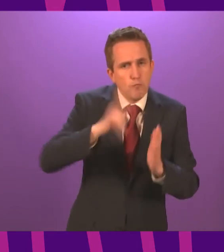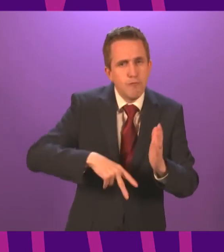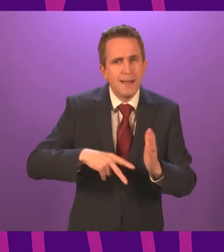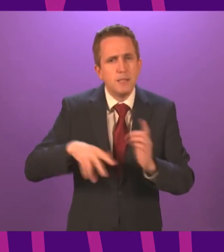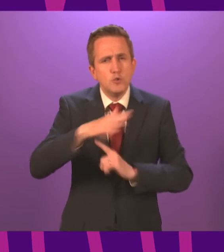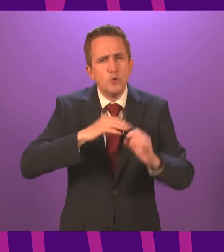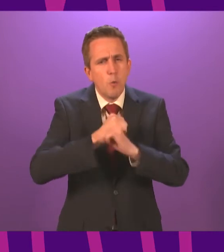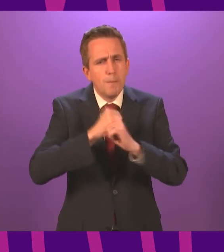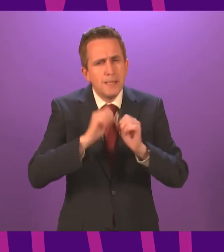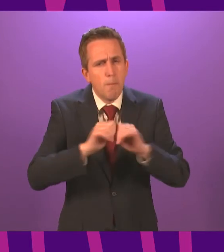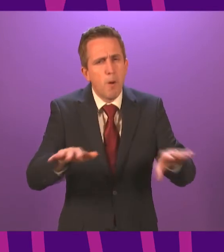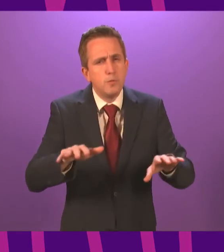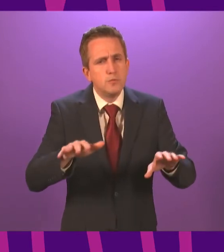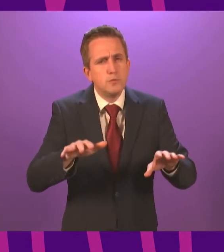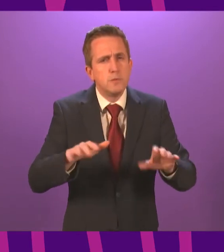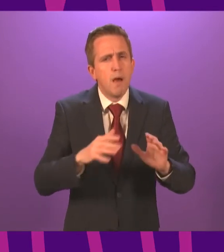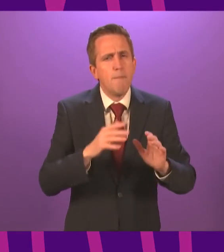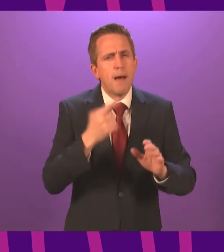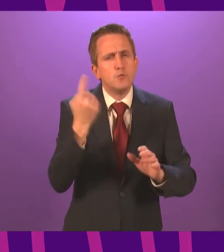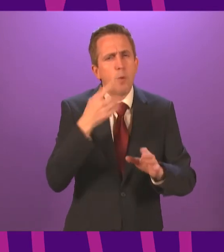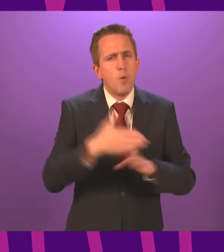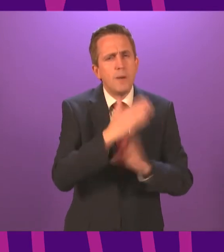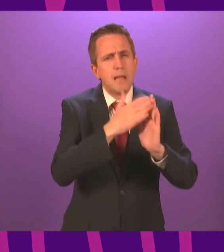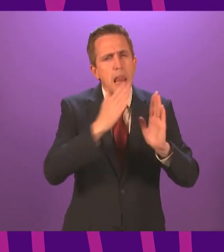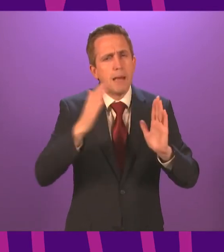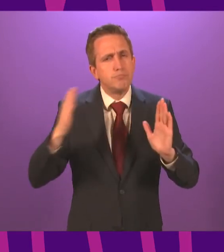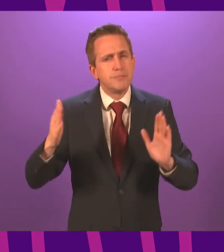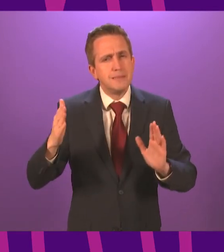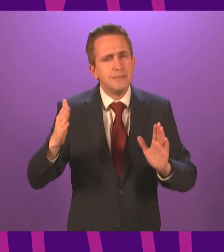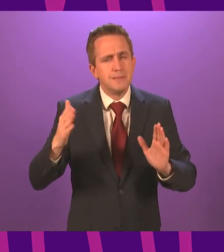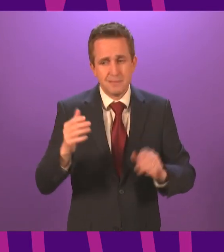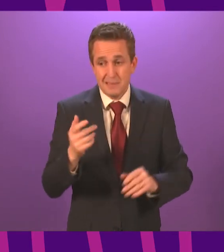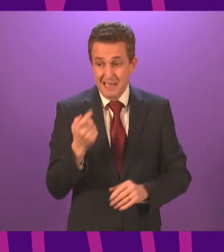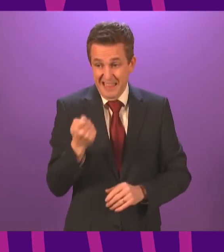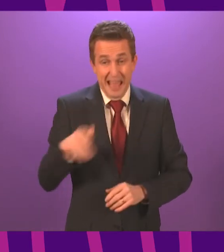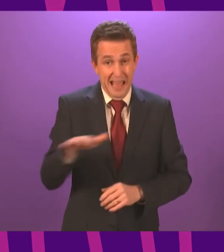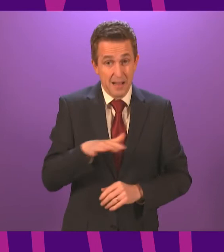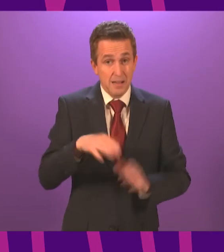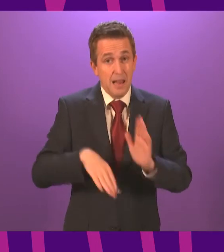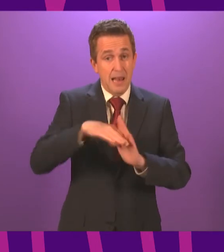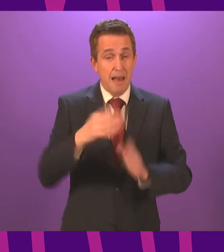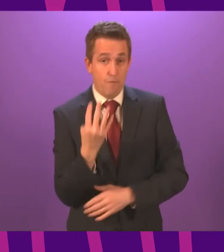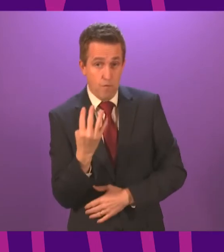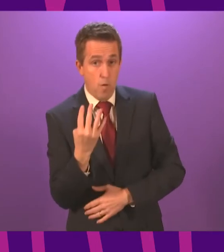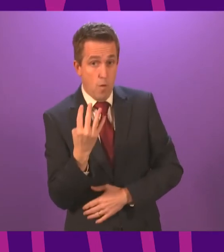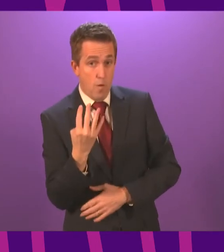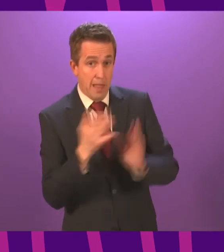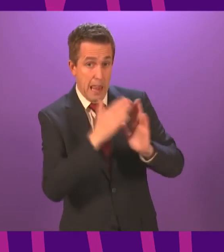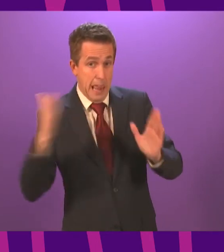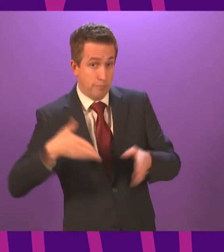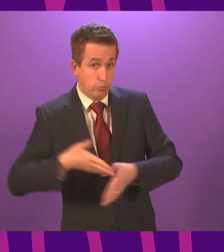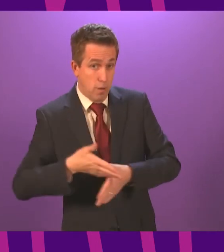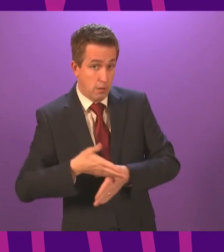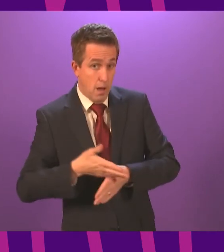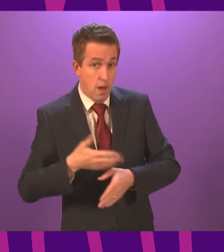that went viral a few days ago about a library worker in an area about to go into level 4 restrictions, desperately